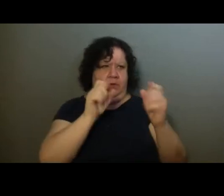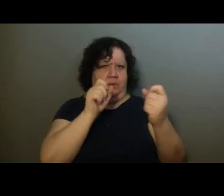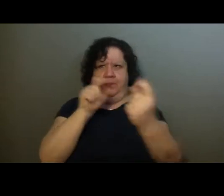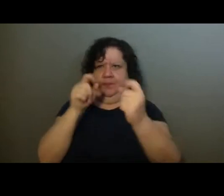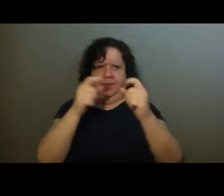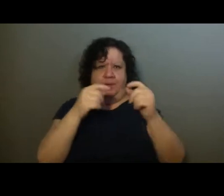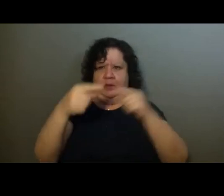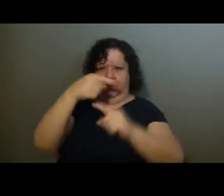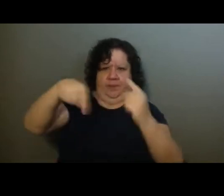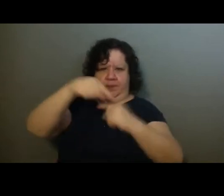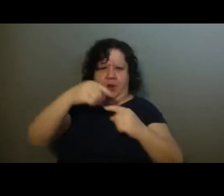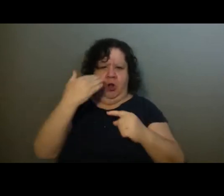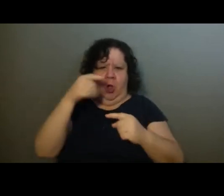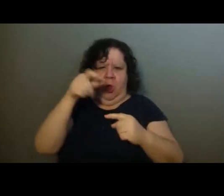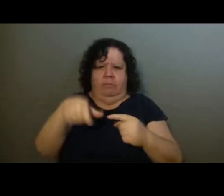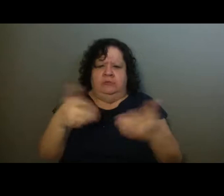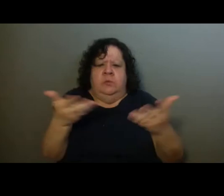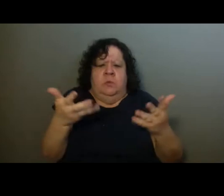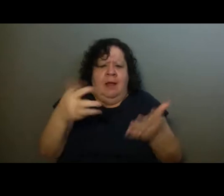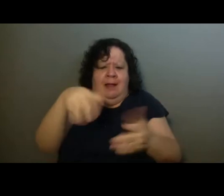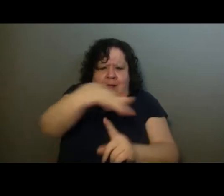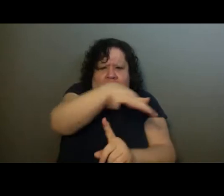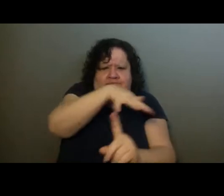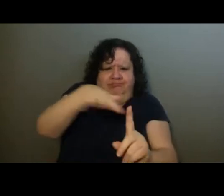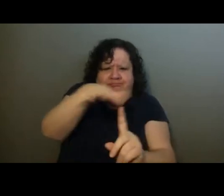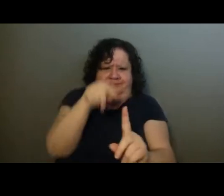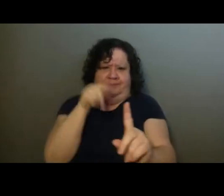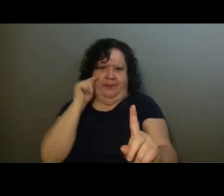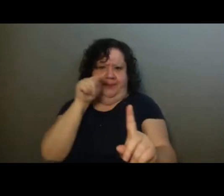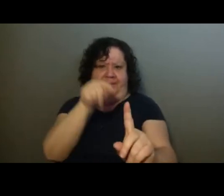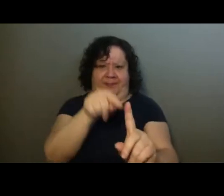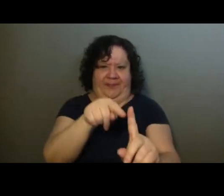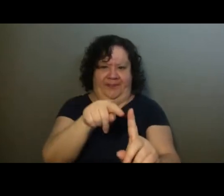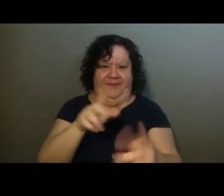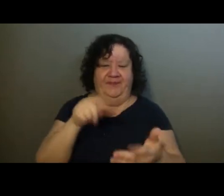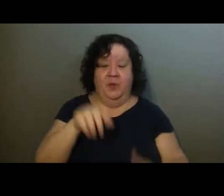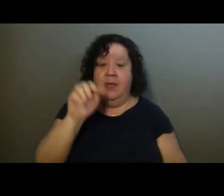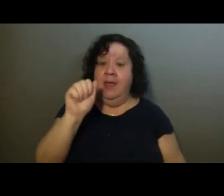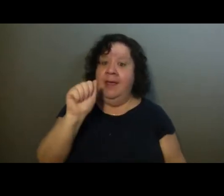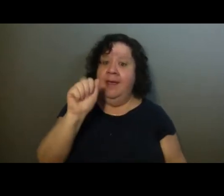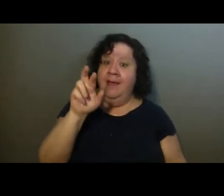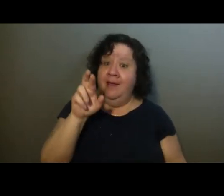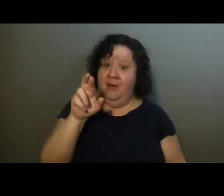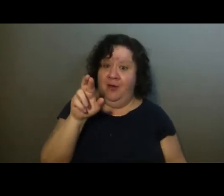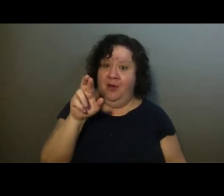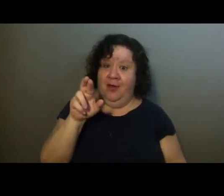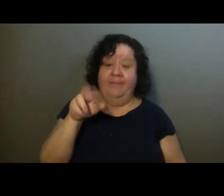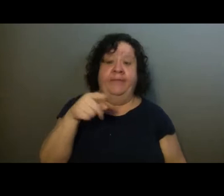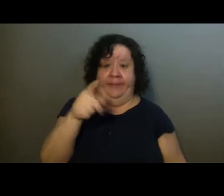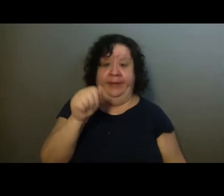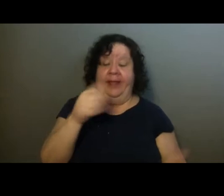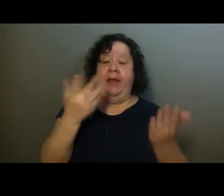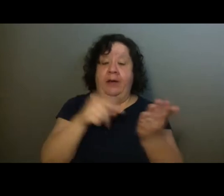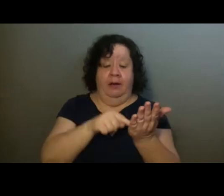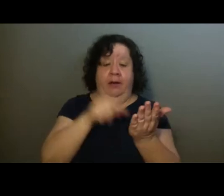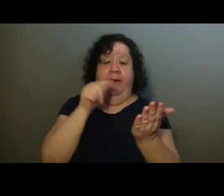indoor environment quickly with the defined path. The people with civic bodies, people